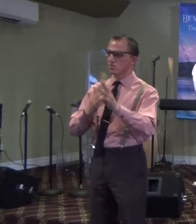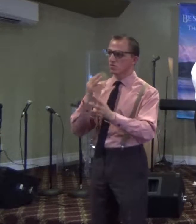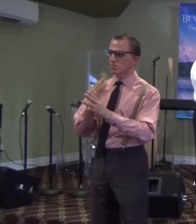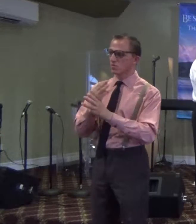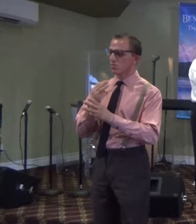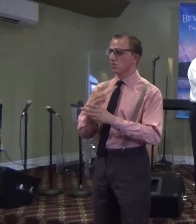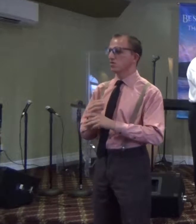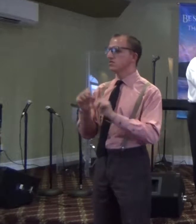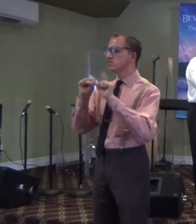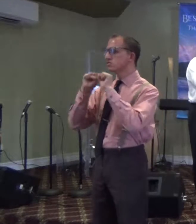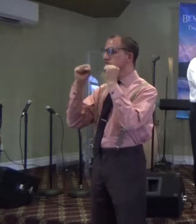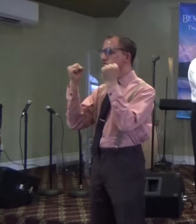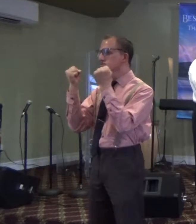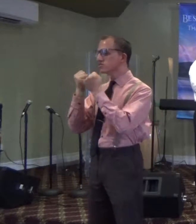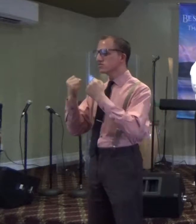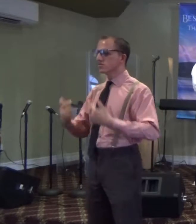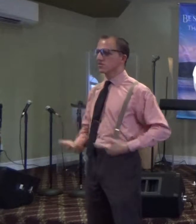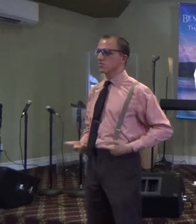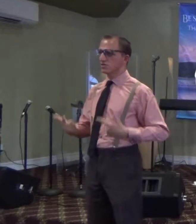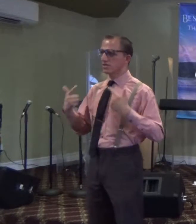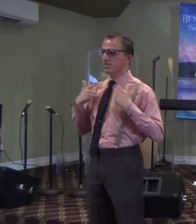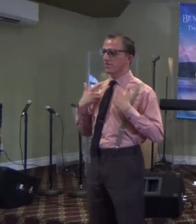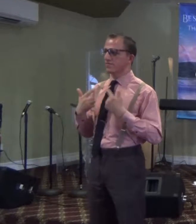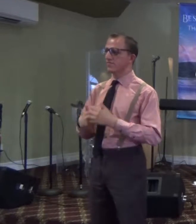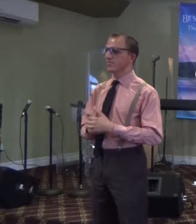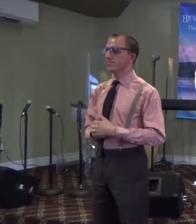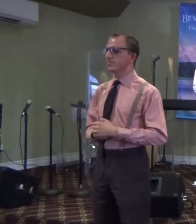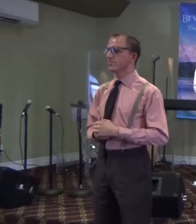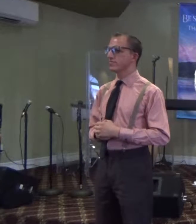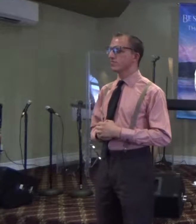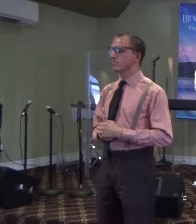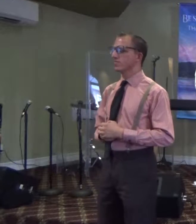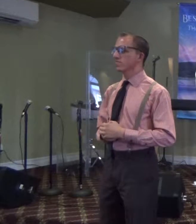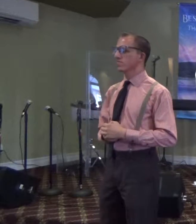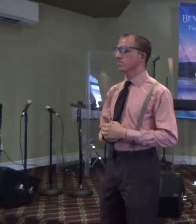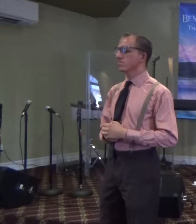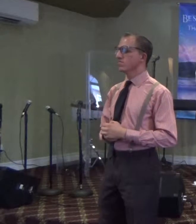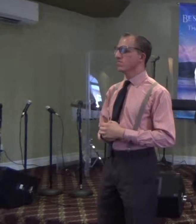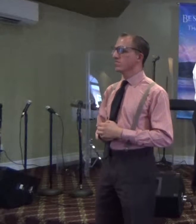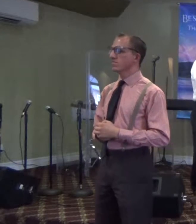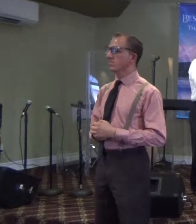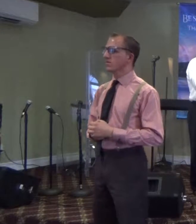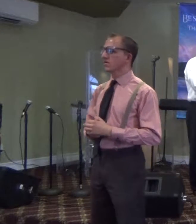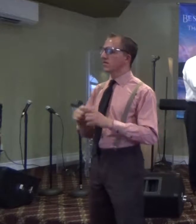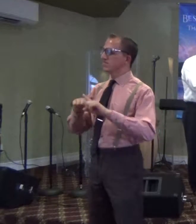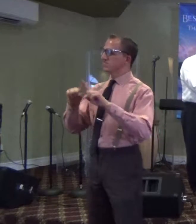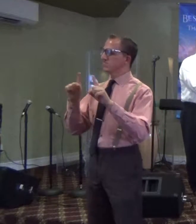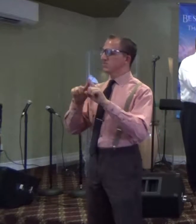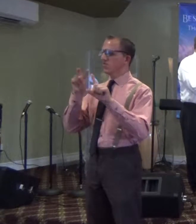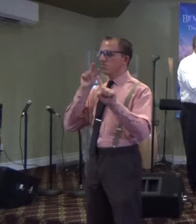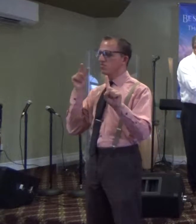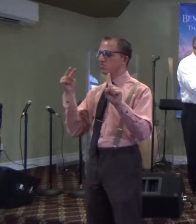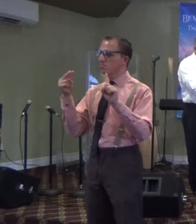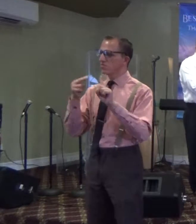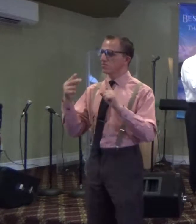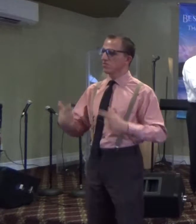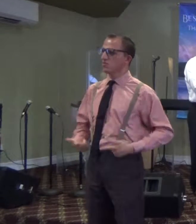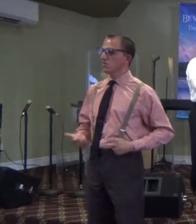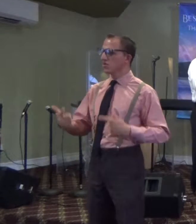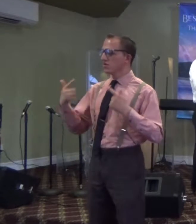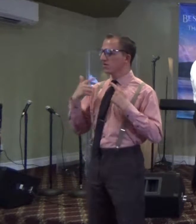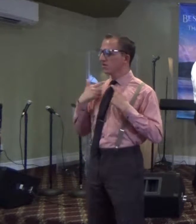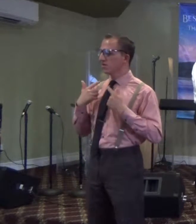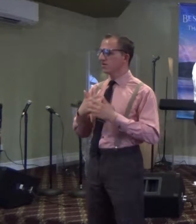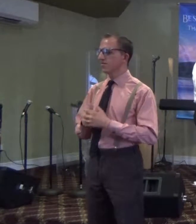world, en la sociedad que in vivimos, the society that we live, esta manera de interpretar la vida this way of